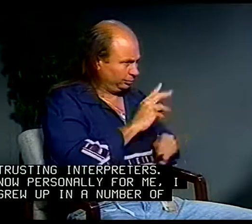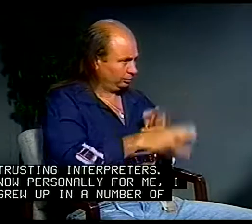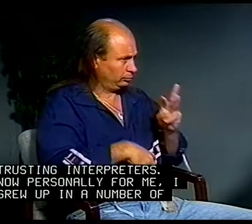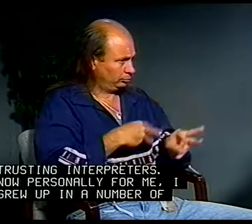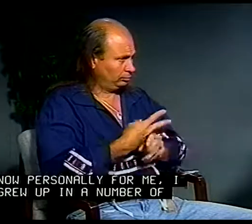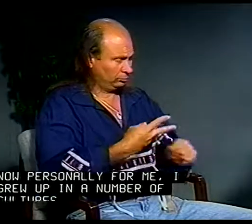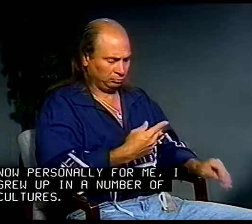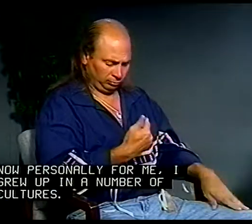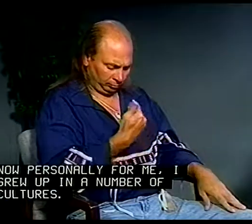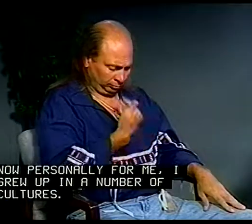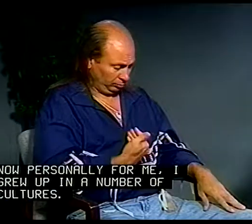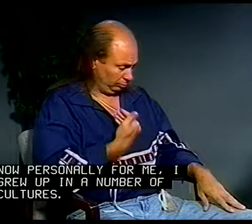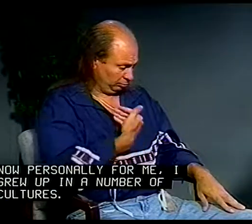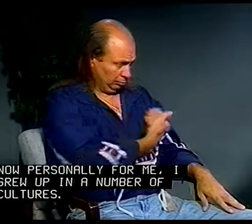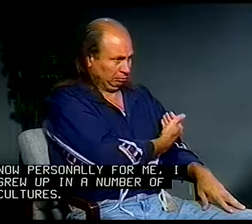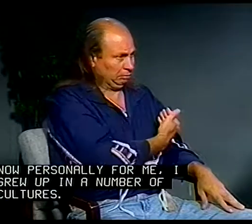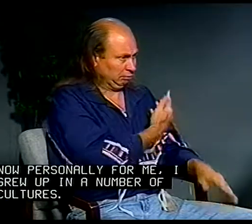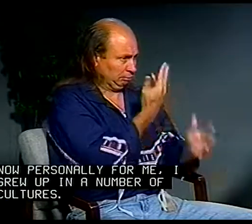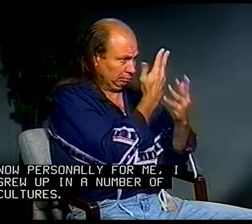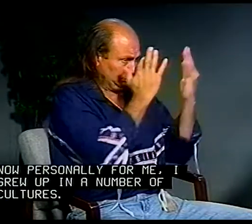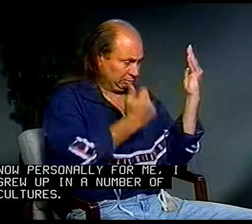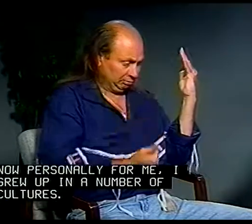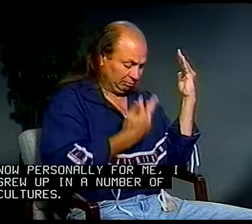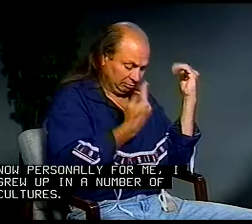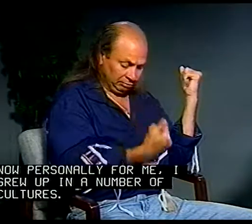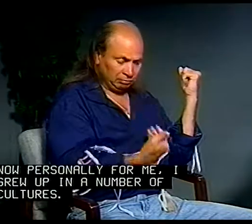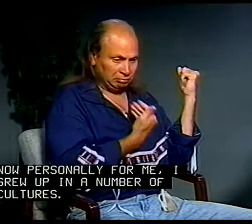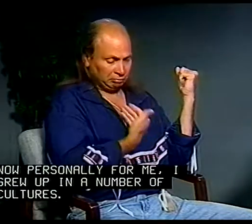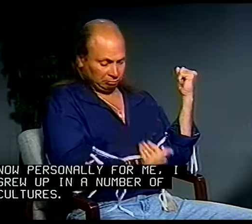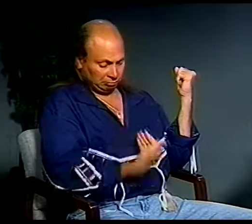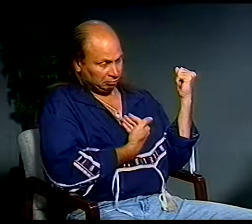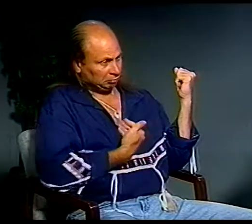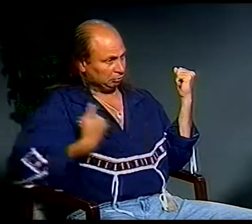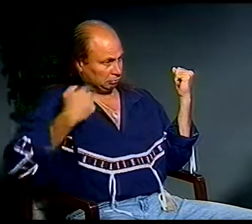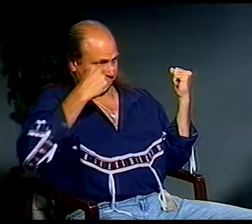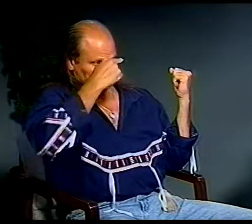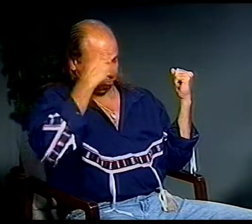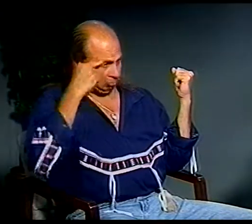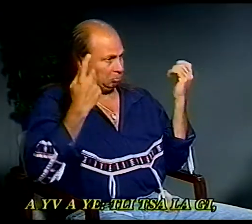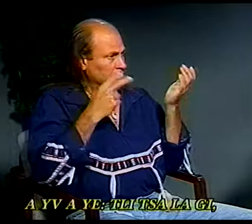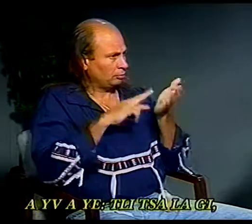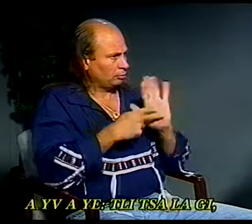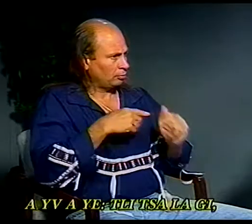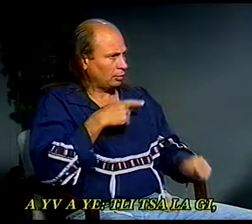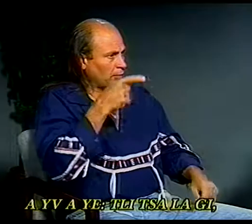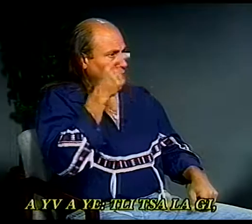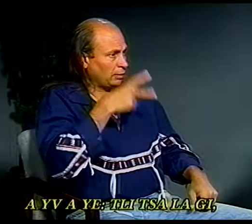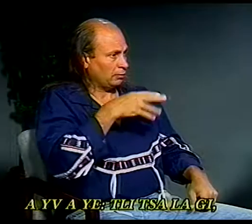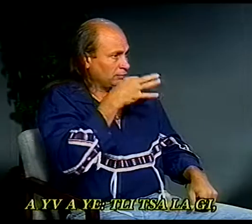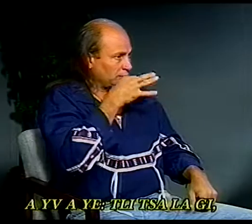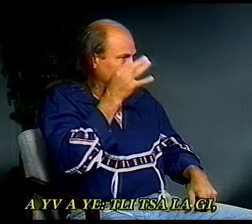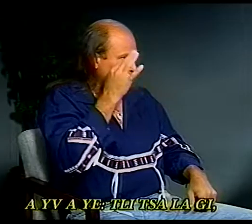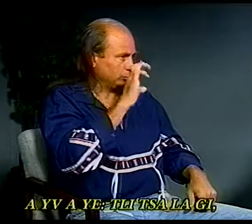Now for me personally, I grew up in a number of different cultures. Ayatli